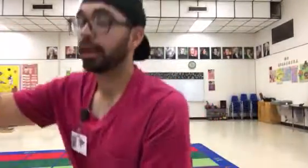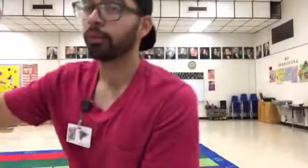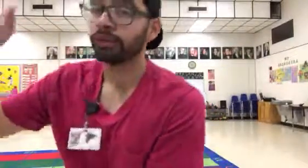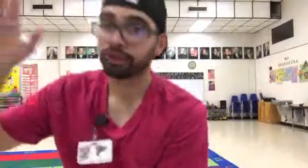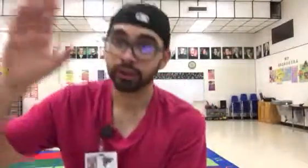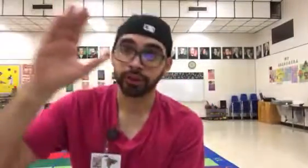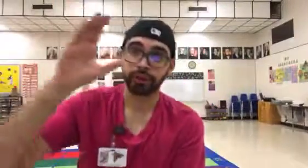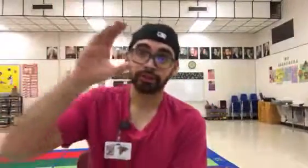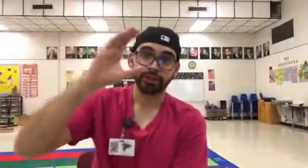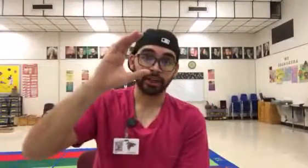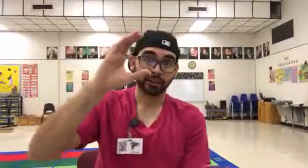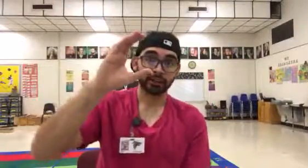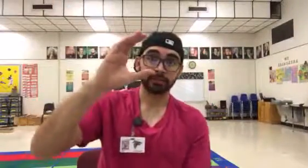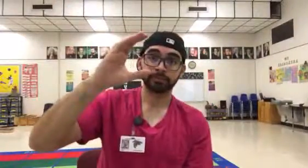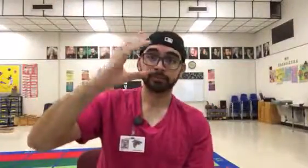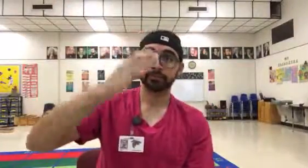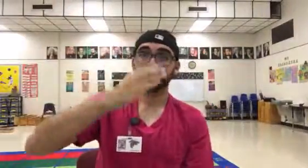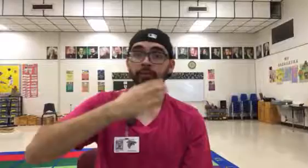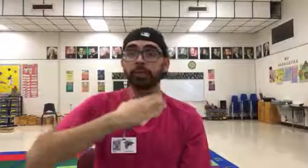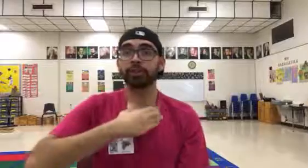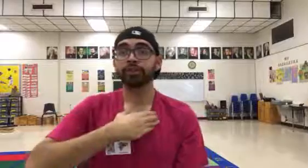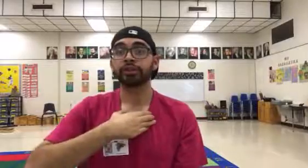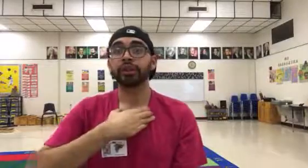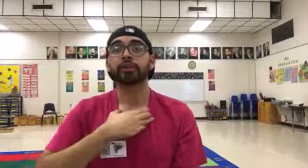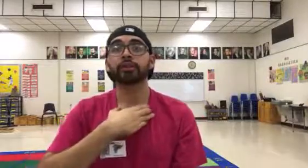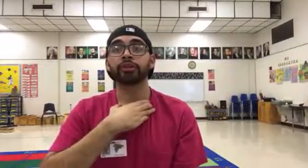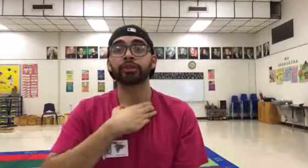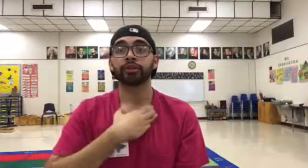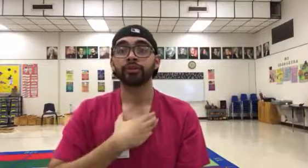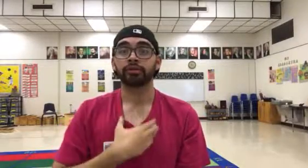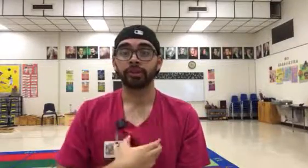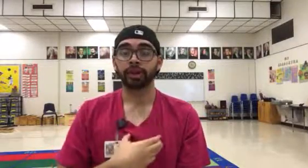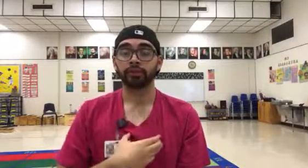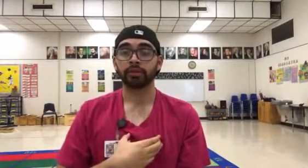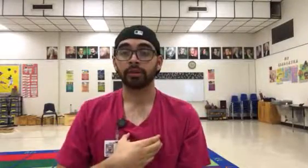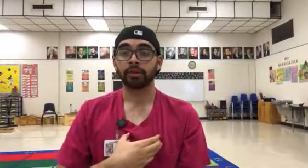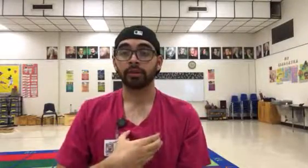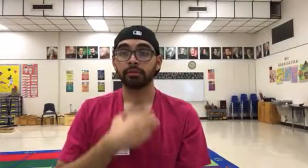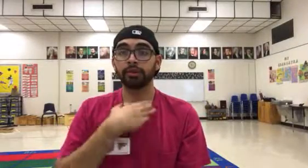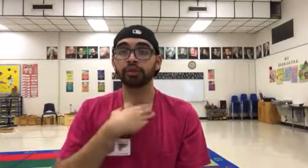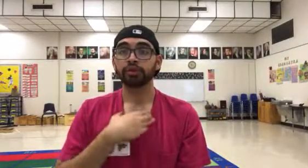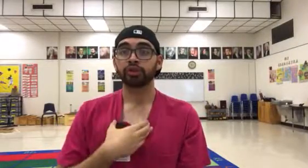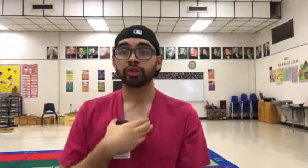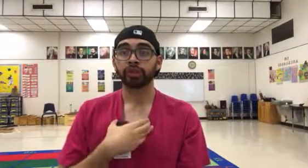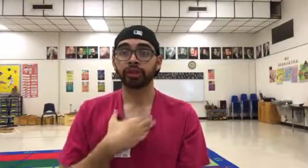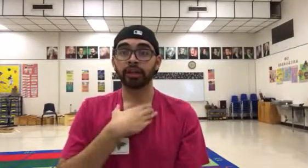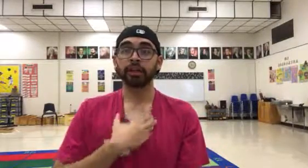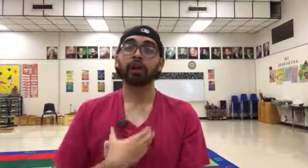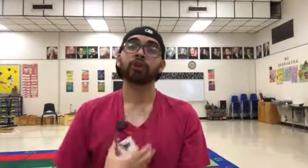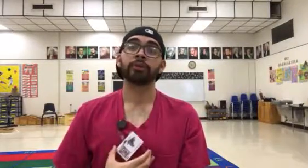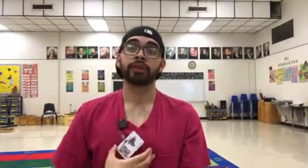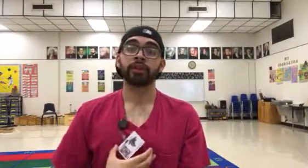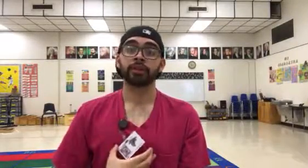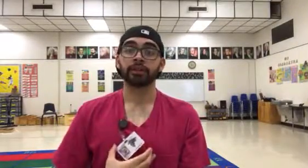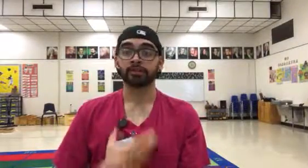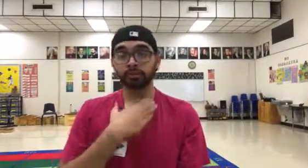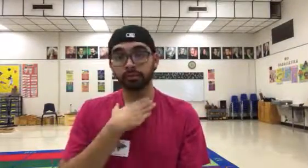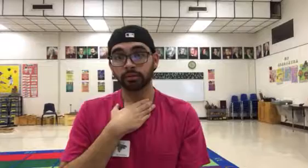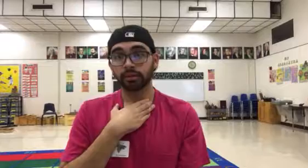now wish, you're going to use your C hand right under your neck, and you're going to go down. Make sure it's short and not all the way down here, okay?